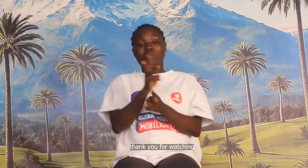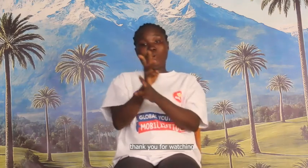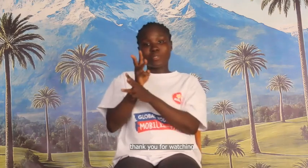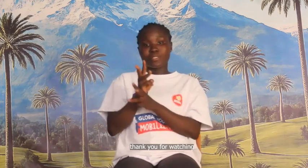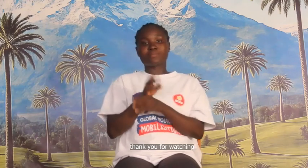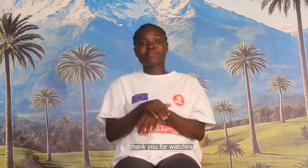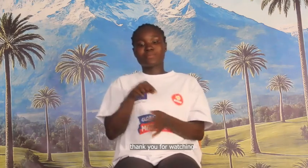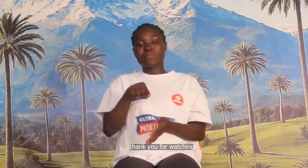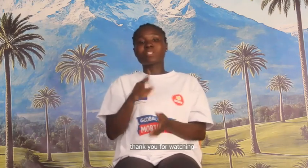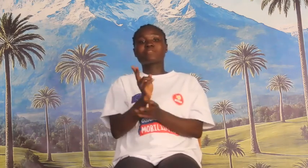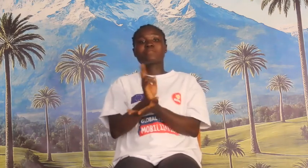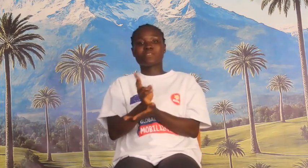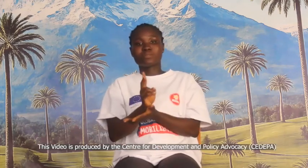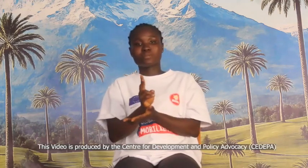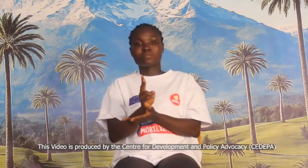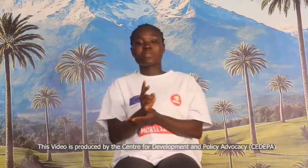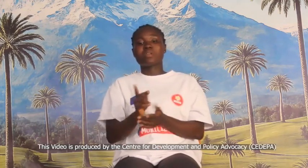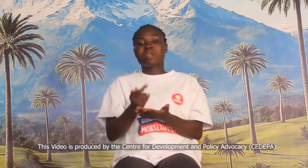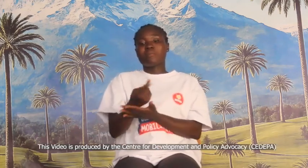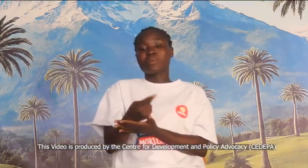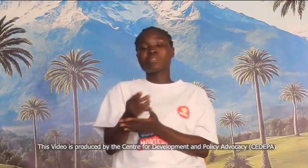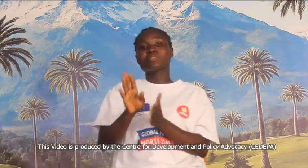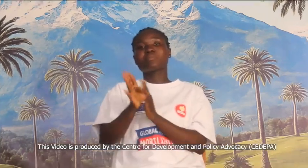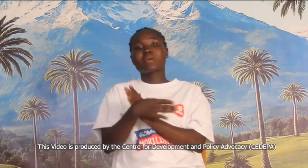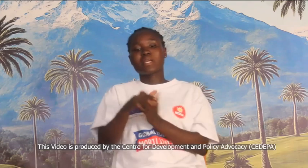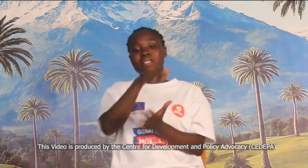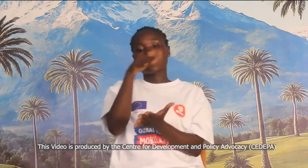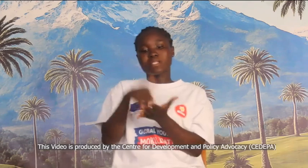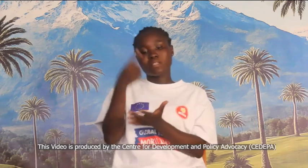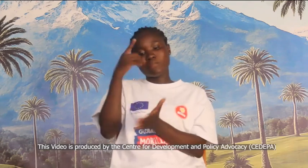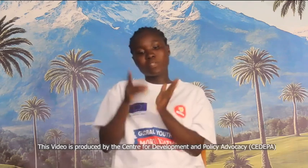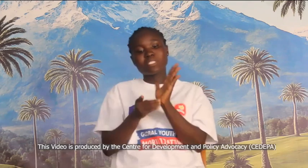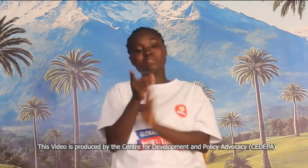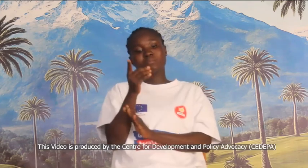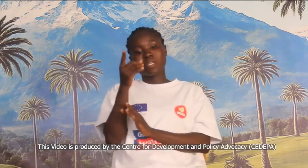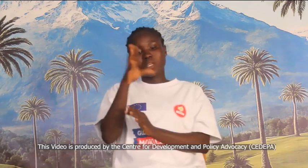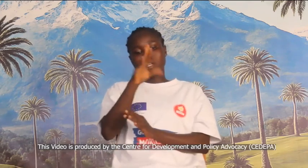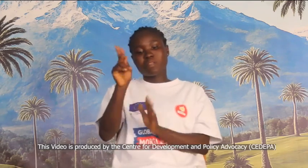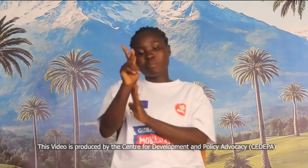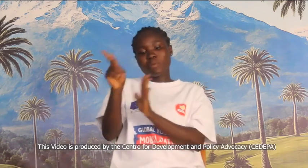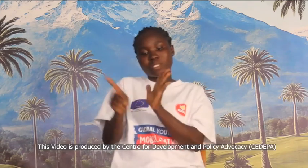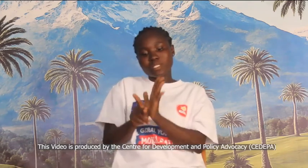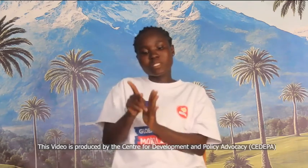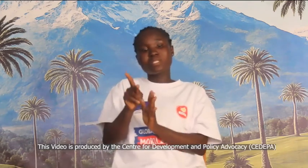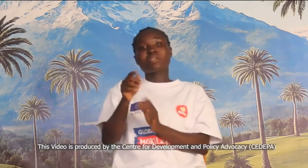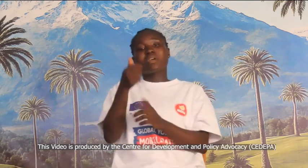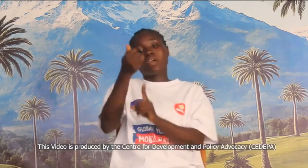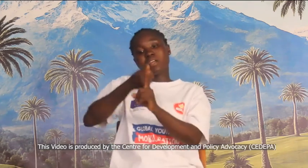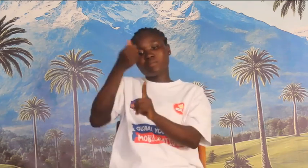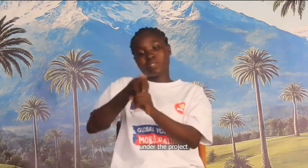watching. This video is produced by the Center for Development and Policy Advocacy, CDPA, under